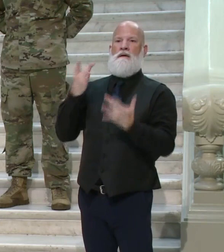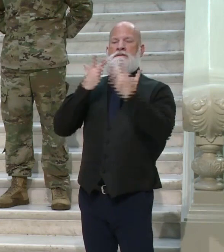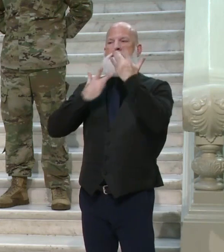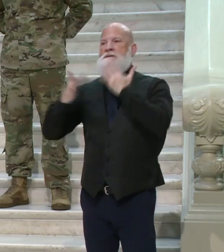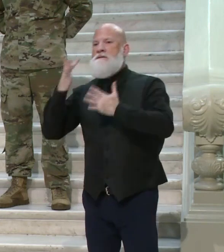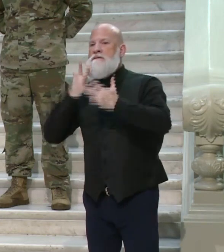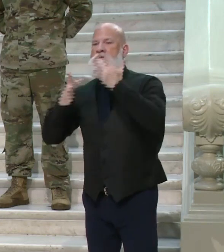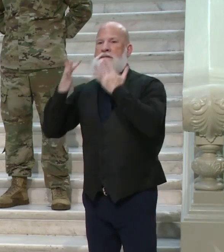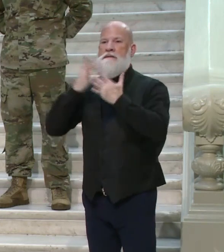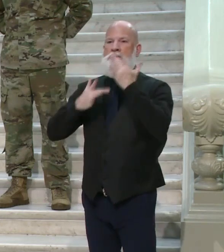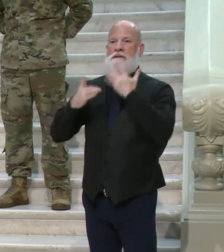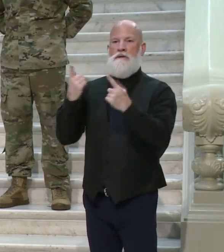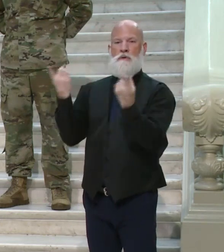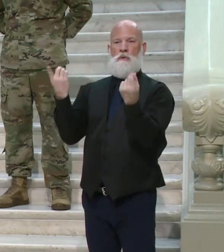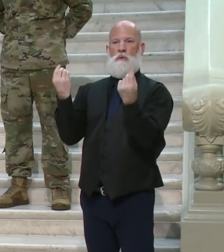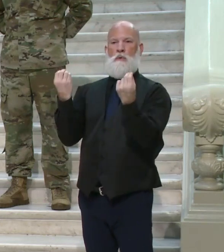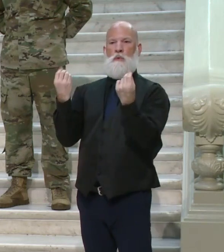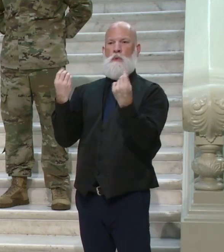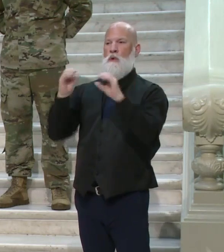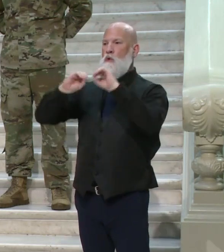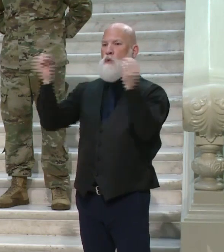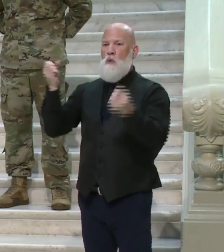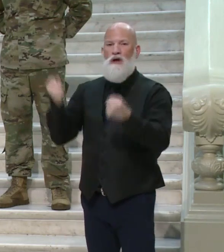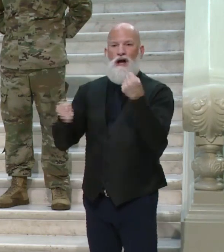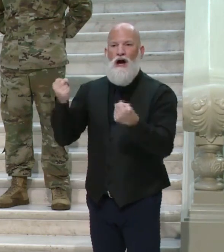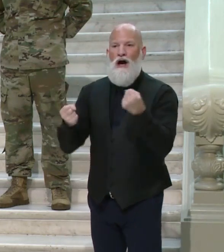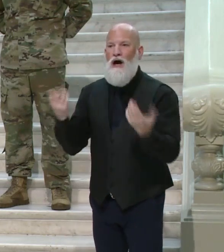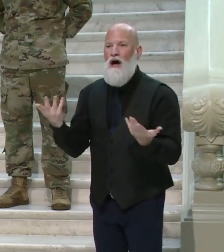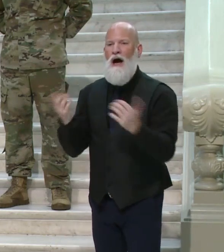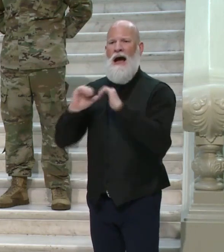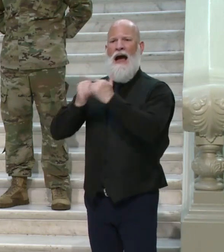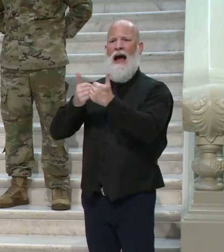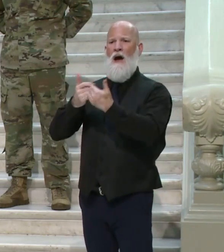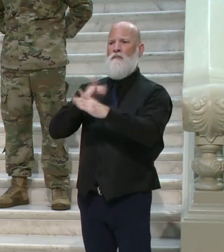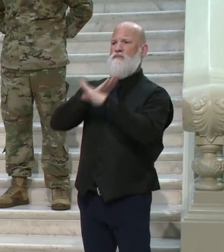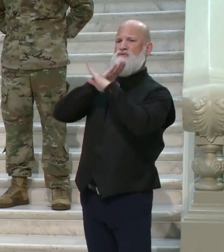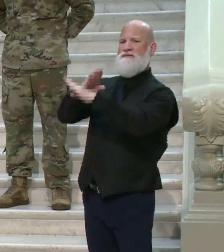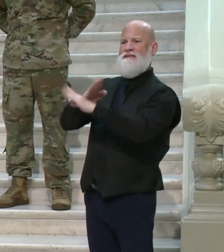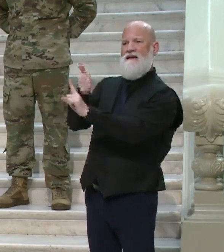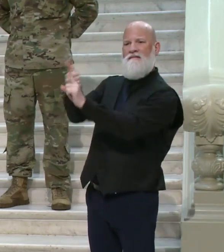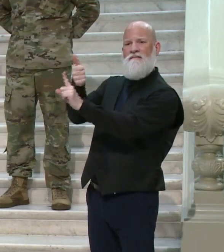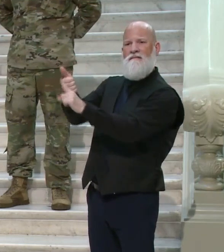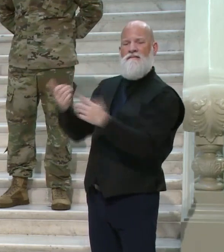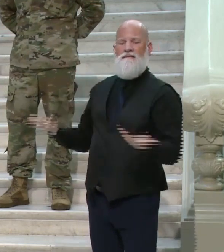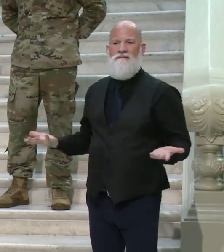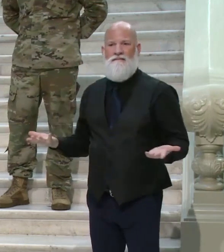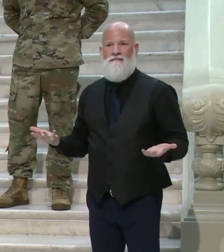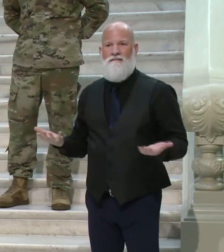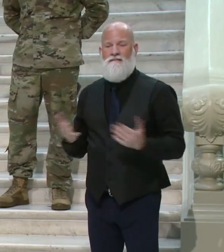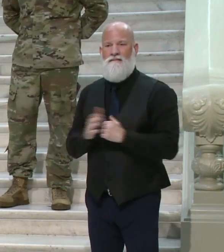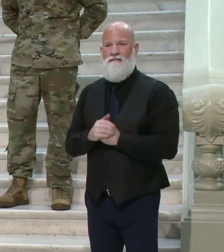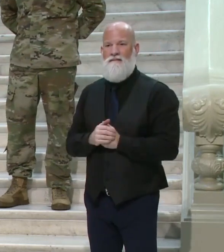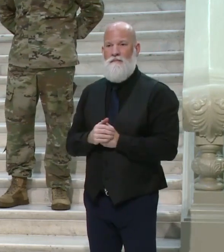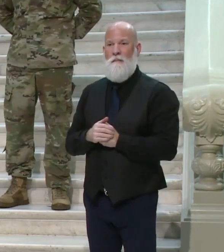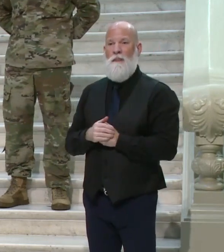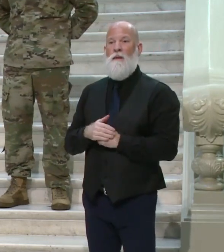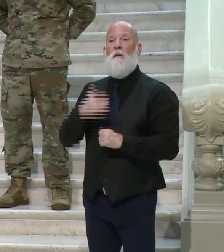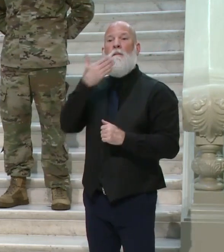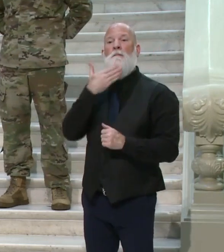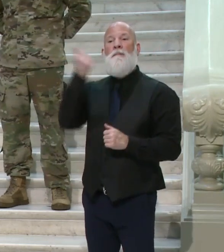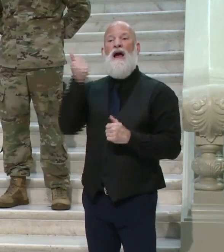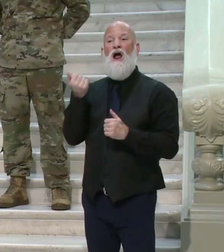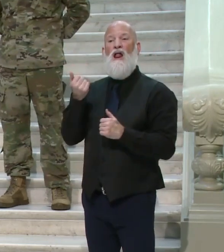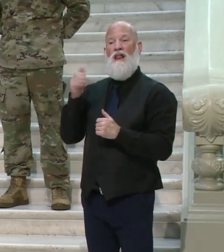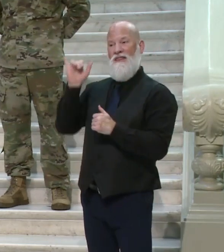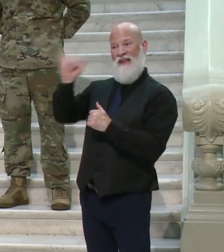good for protecting the public. So we're better off, in my opinion, trusting people. Because